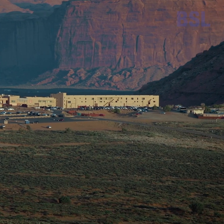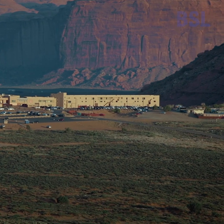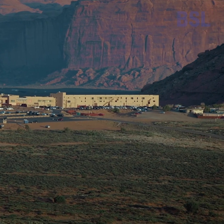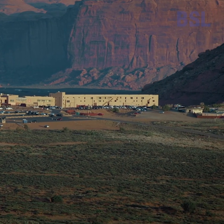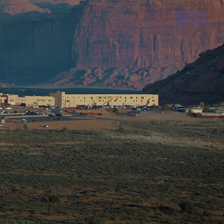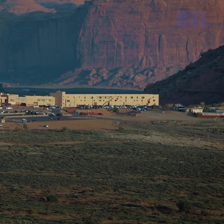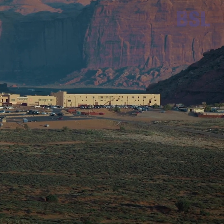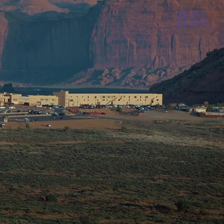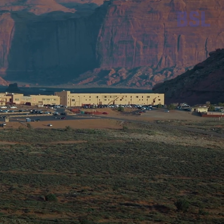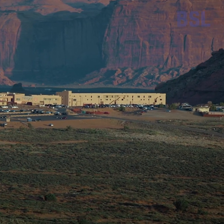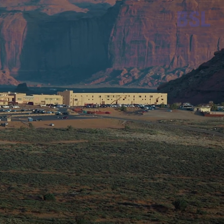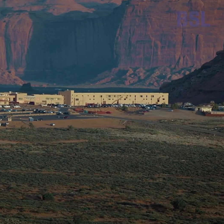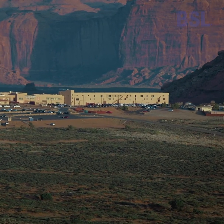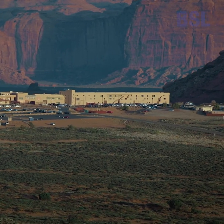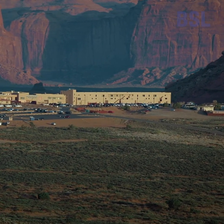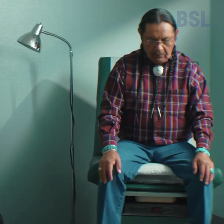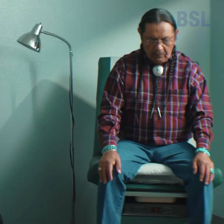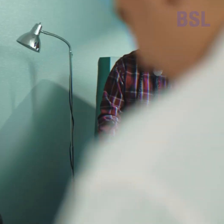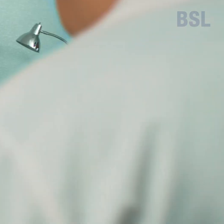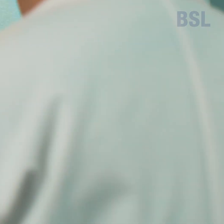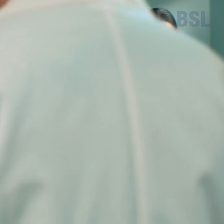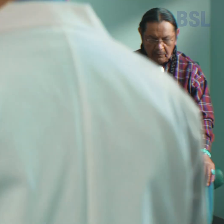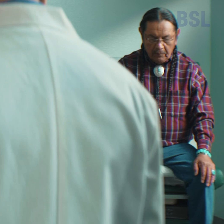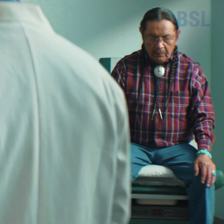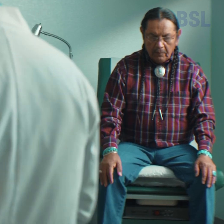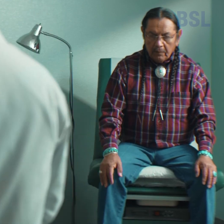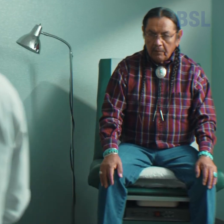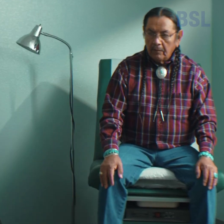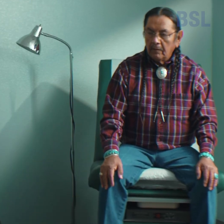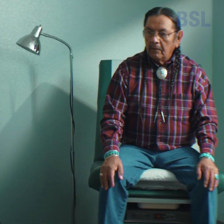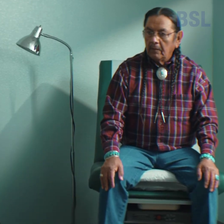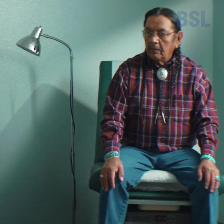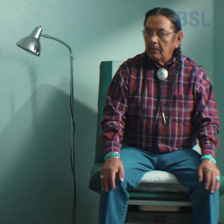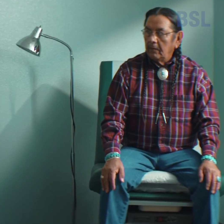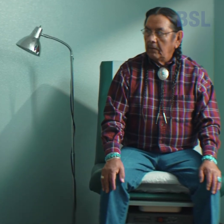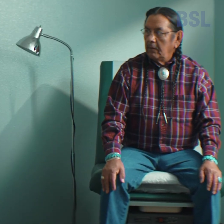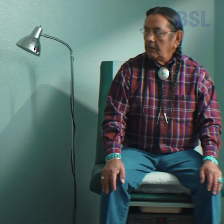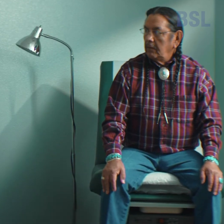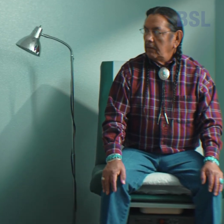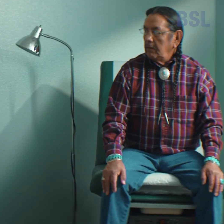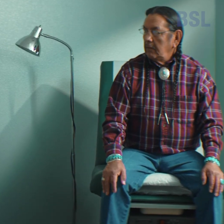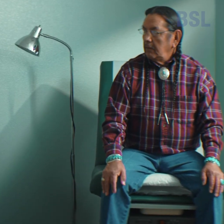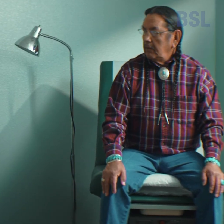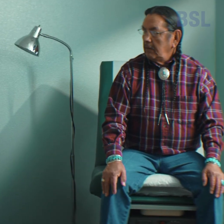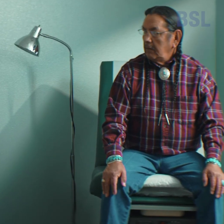Times